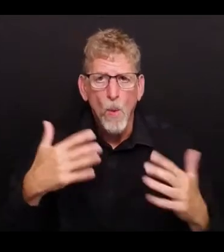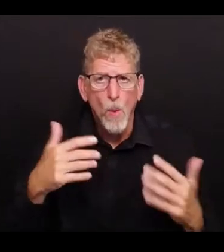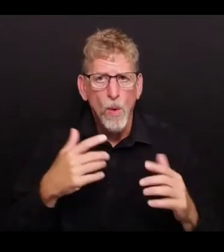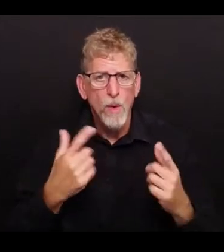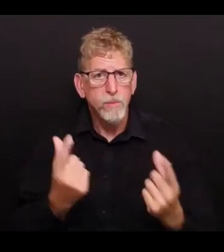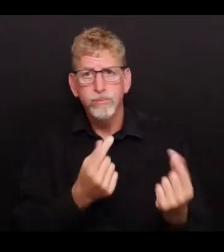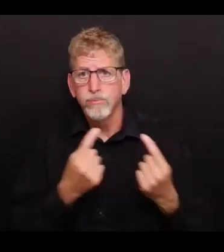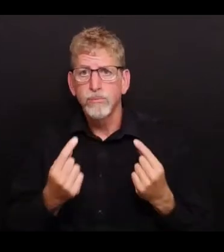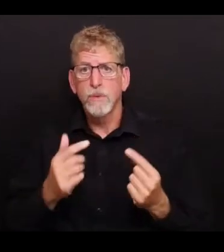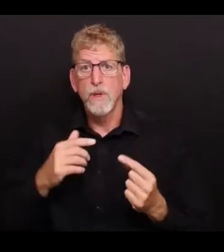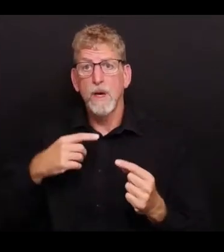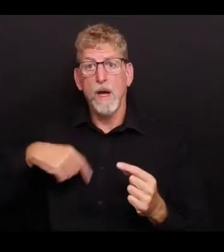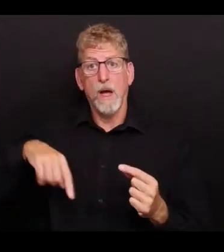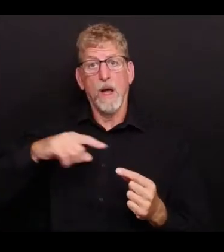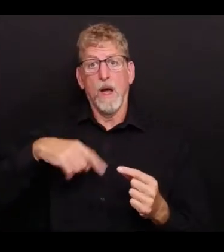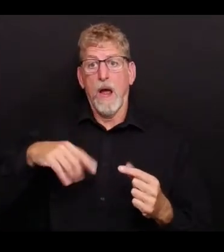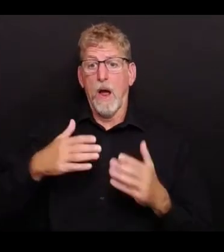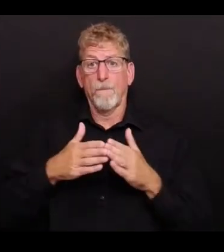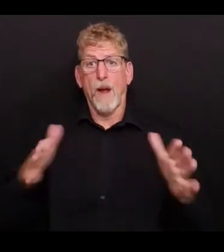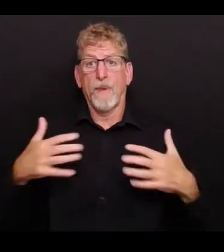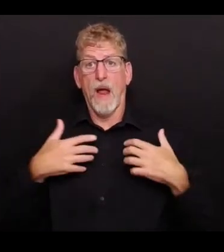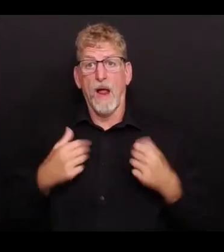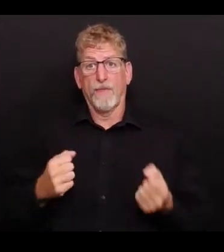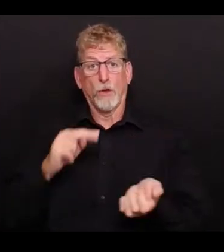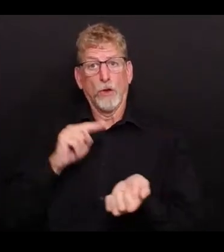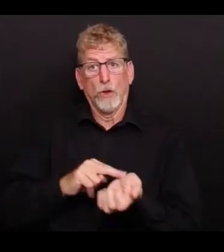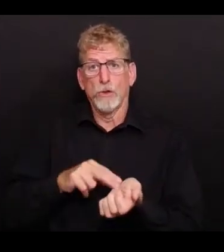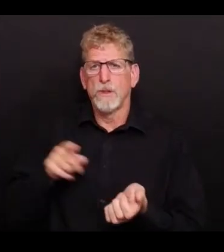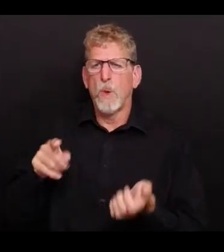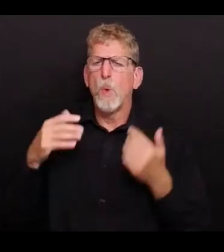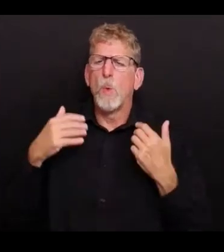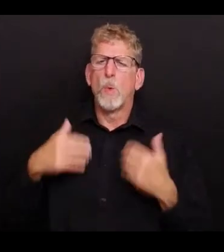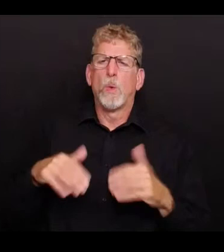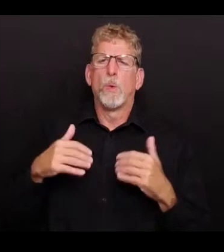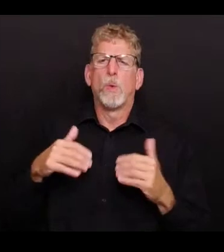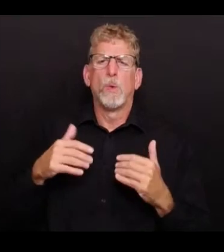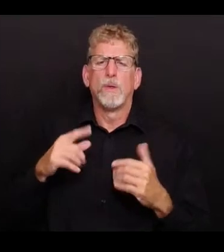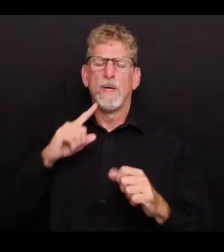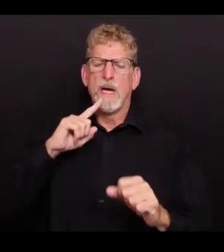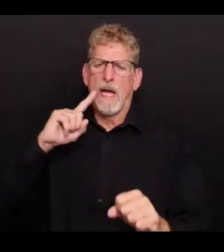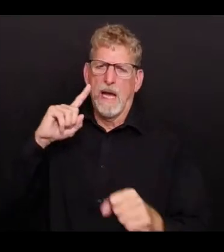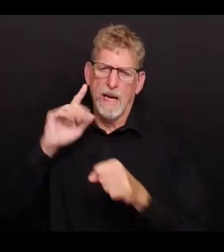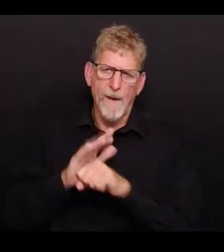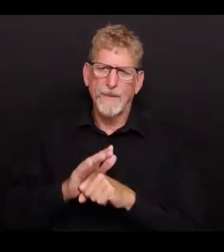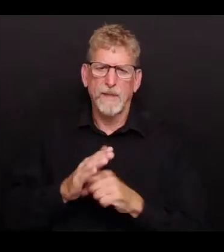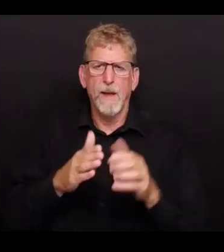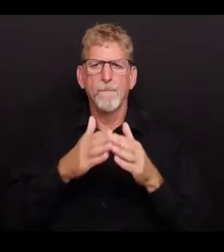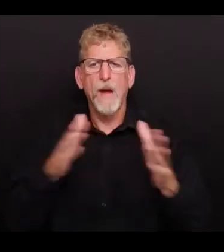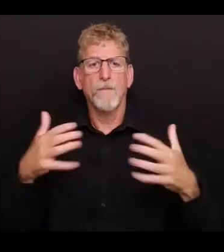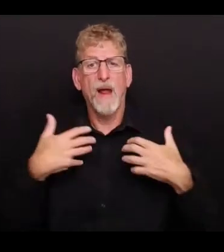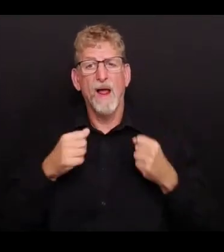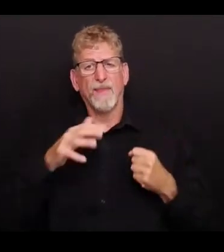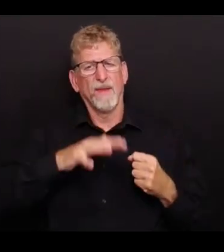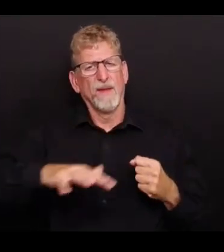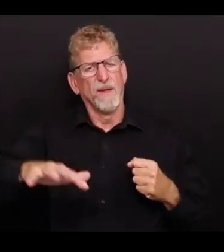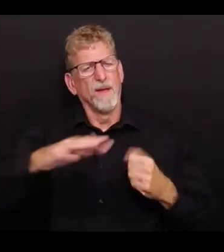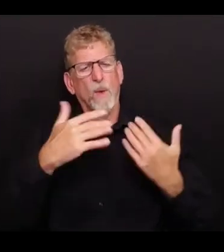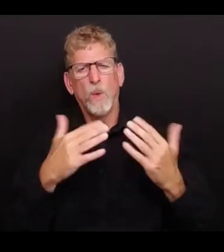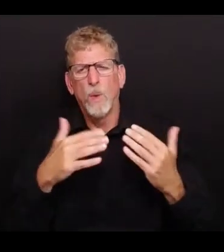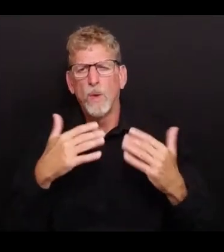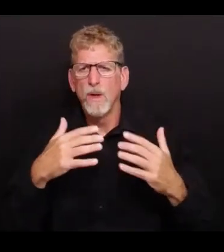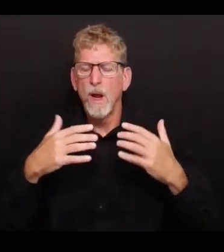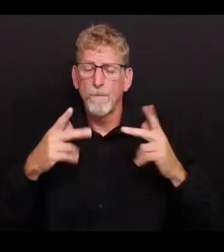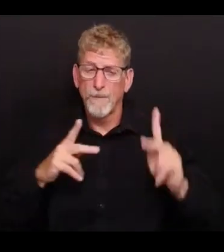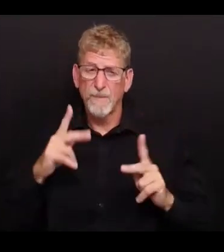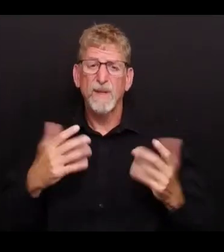nurses who are committed to the public health of all. And I just want to acknowledge that people are tired and weary from dealing with COVID. I get